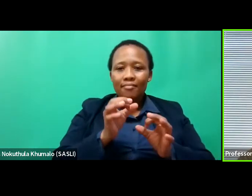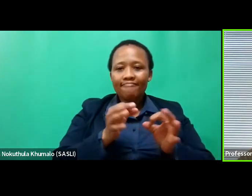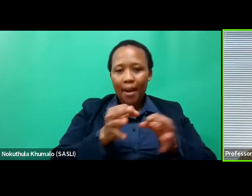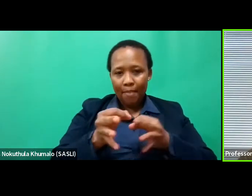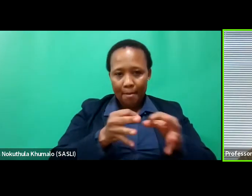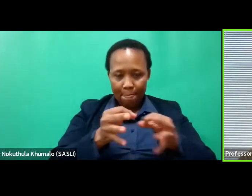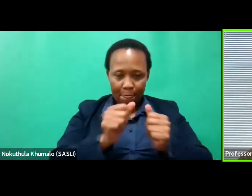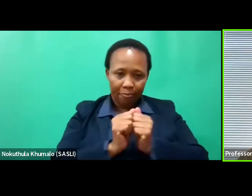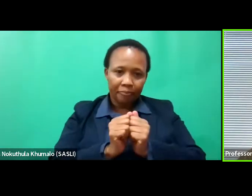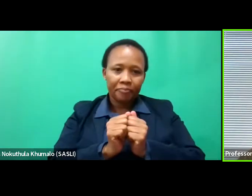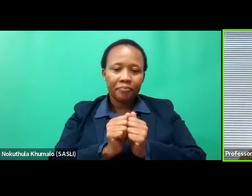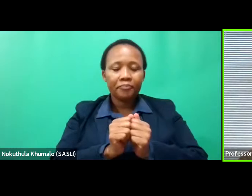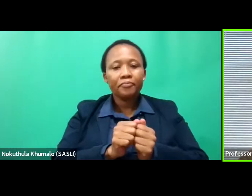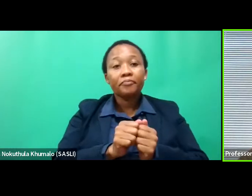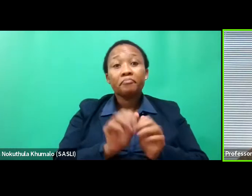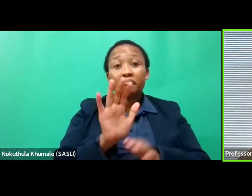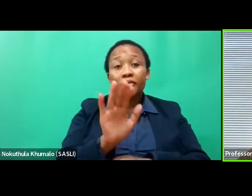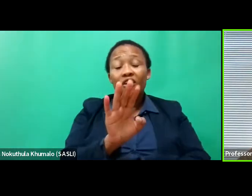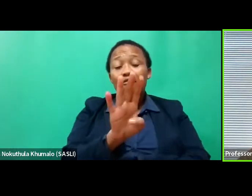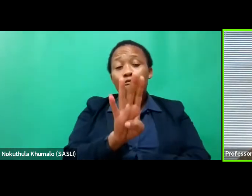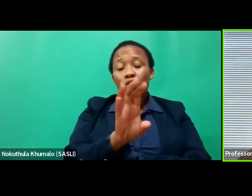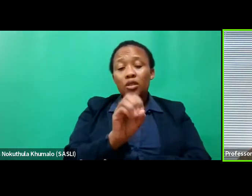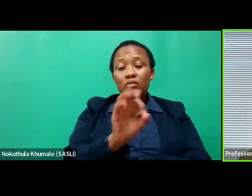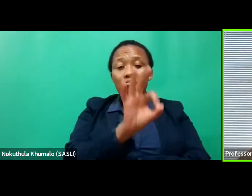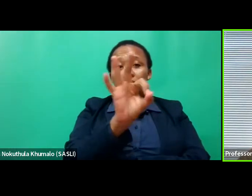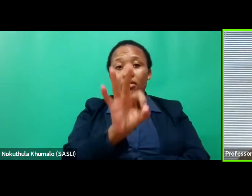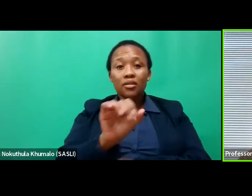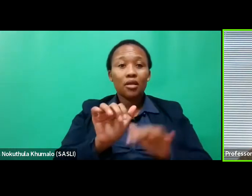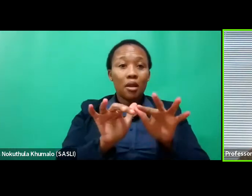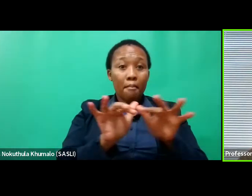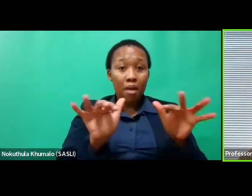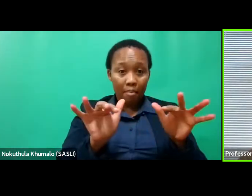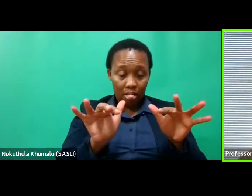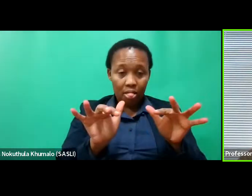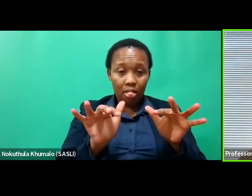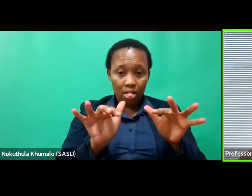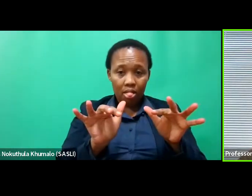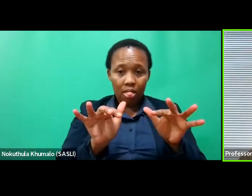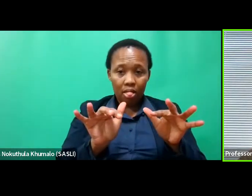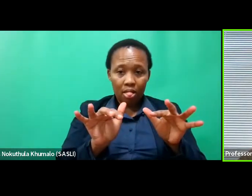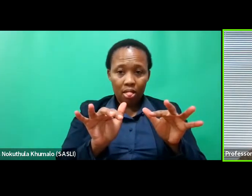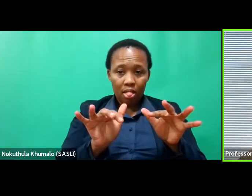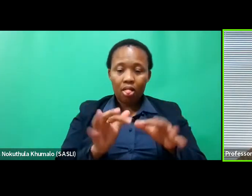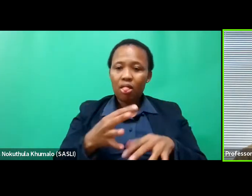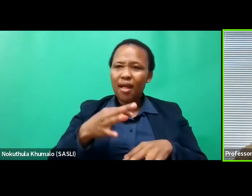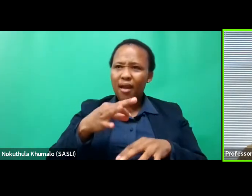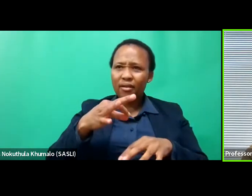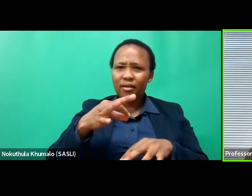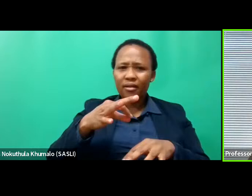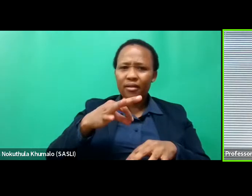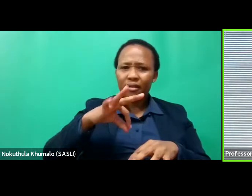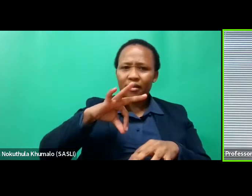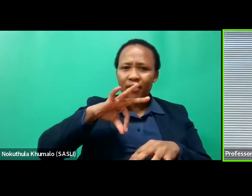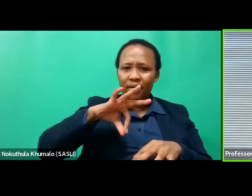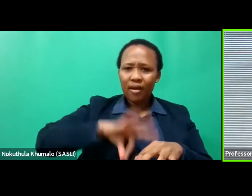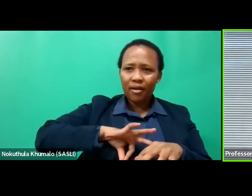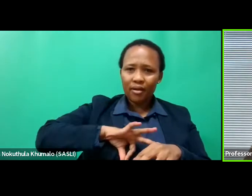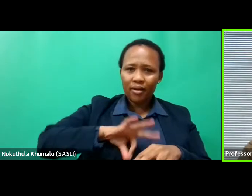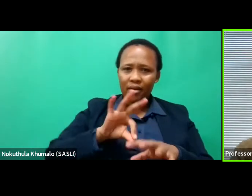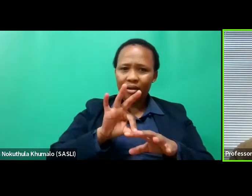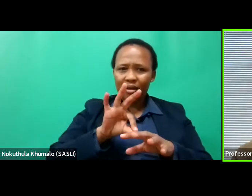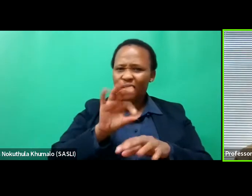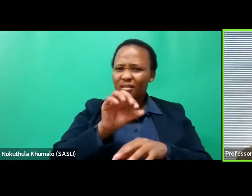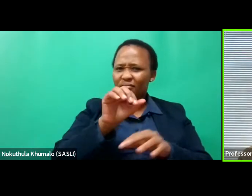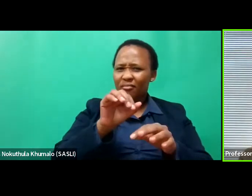around 40% of the people earn less than 40,000 Rand per annum. So what implications does that have